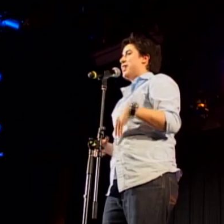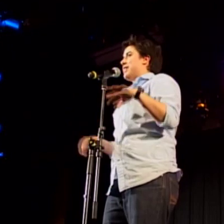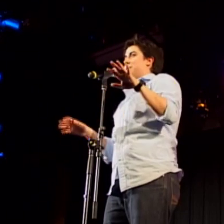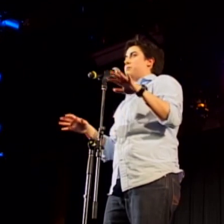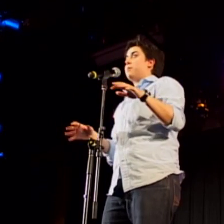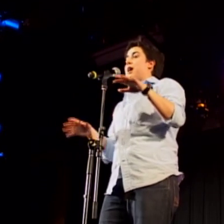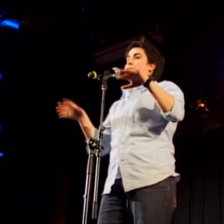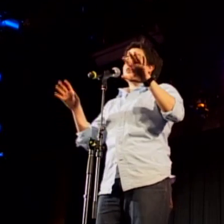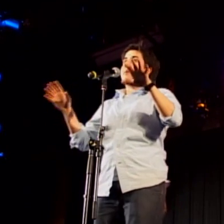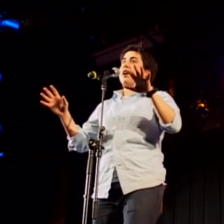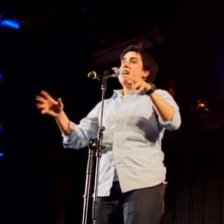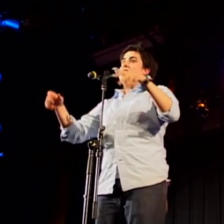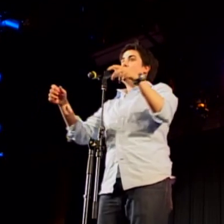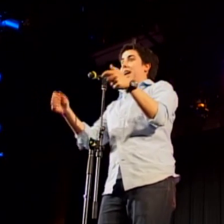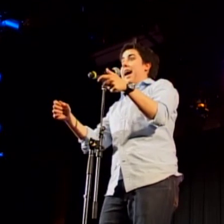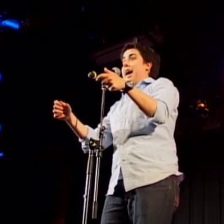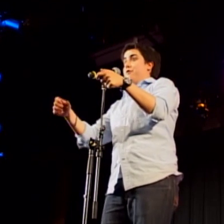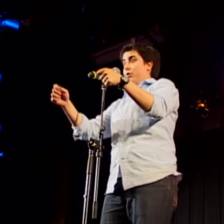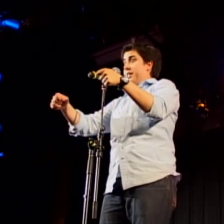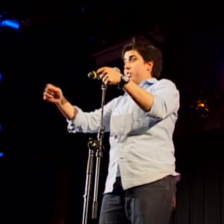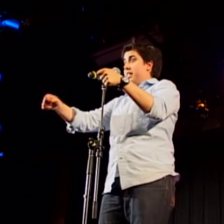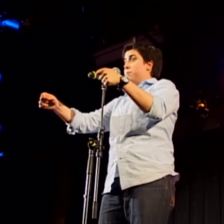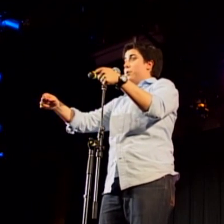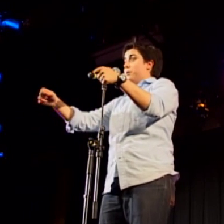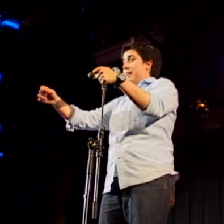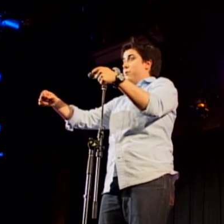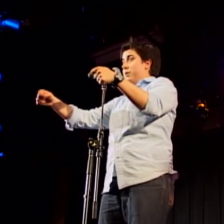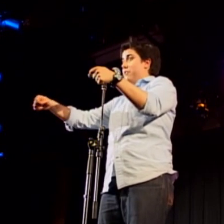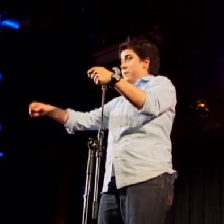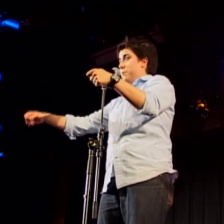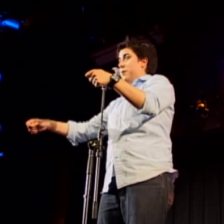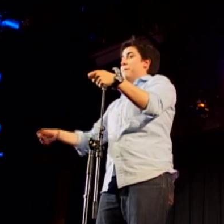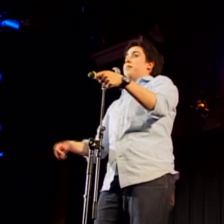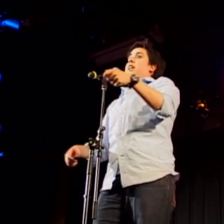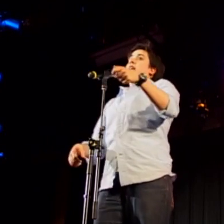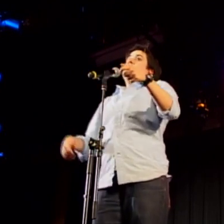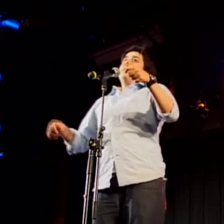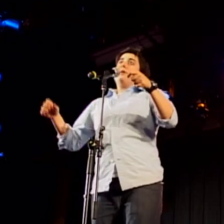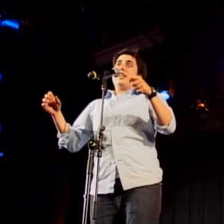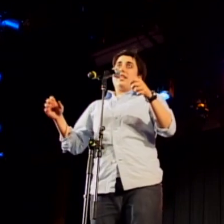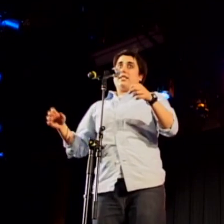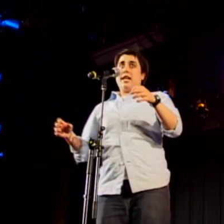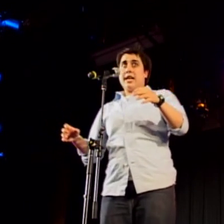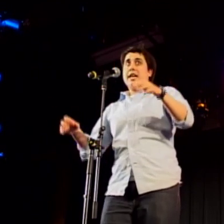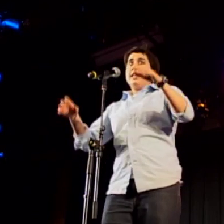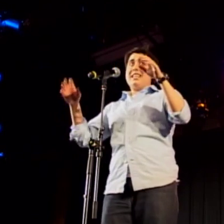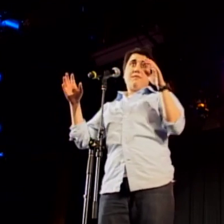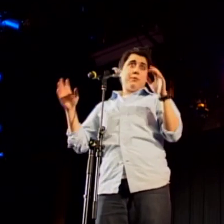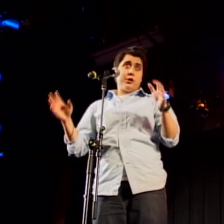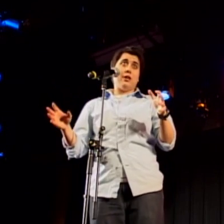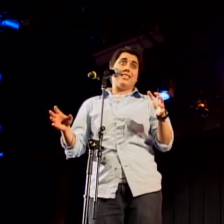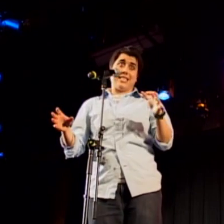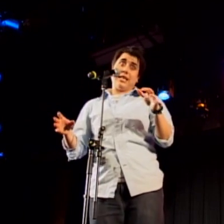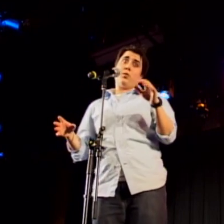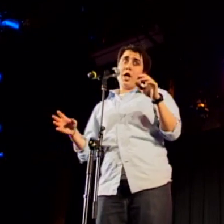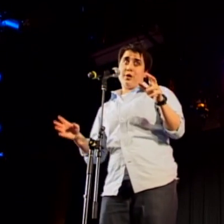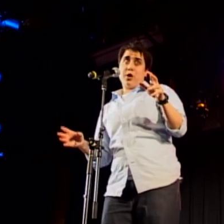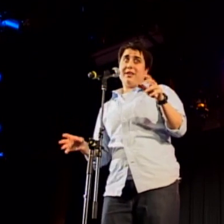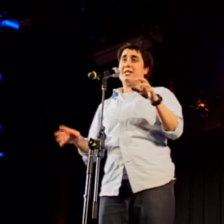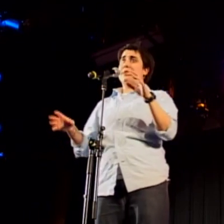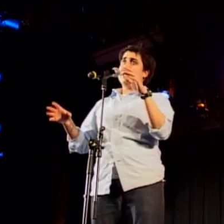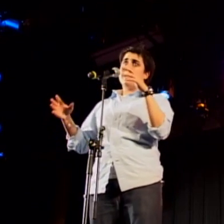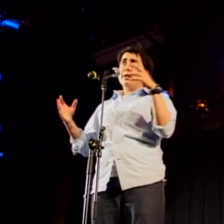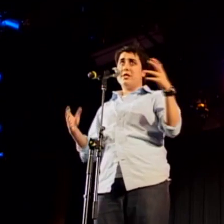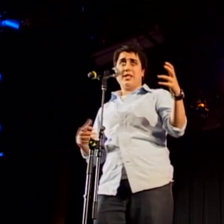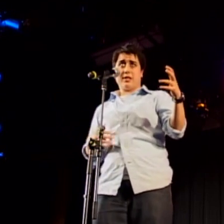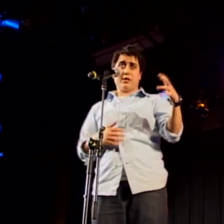yeah, it needs to be changed. That's what I'm talking about. I'm talking about he would add free cheeseburgers everywhere deaf people went. Because deaf people do like to eat, we